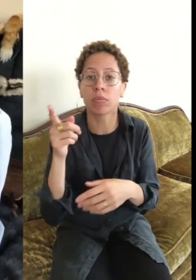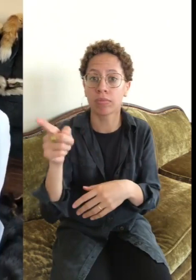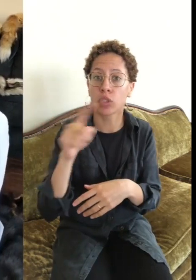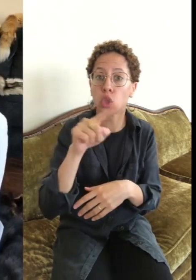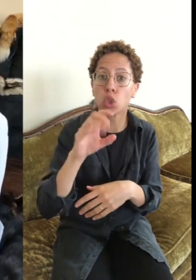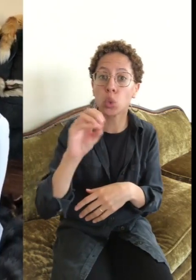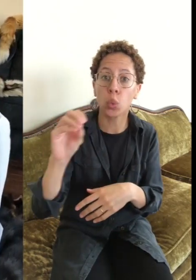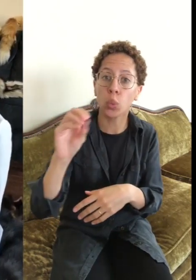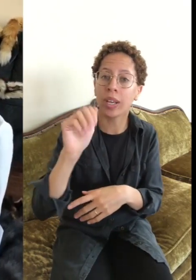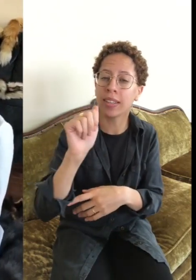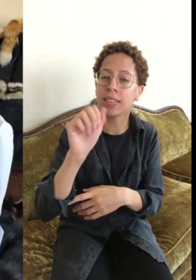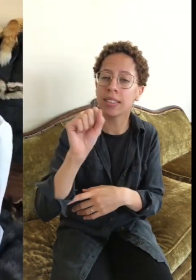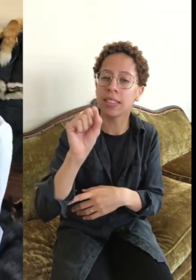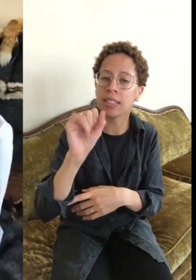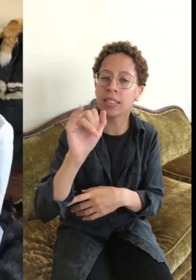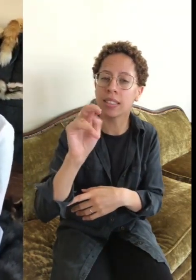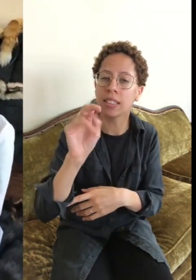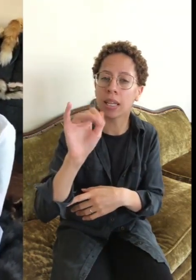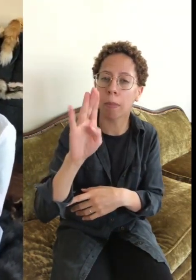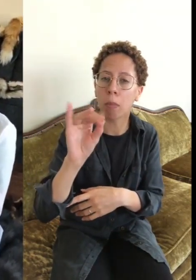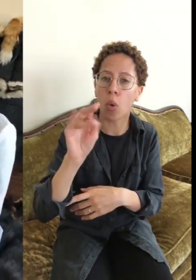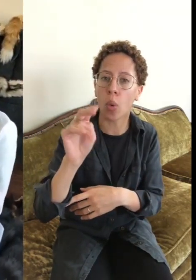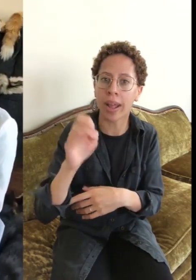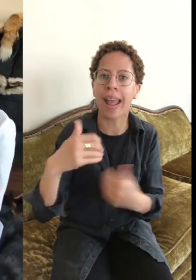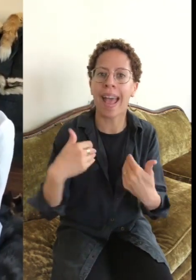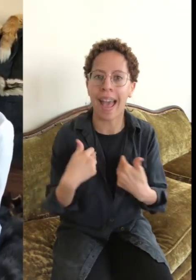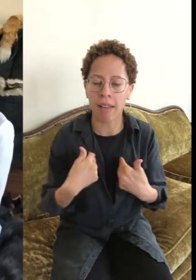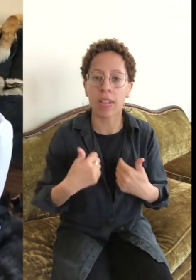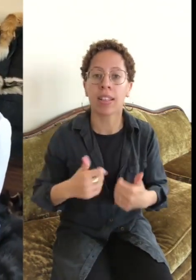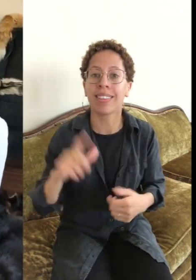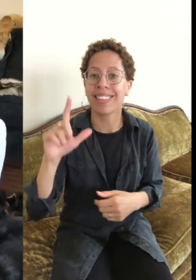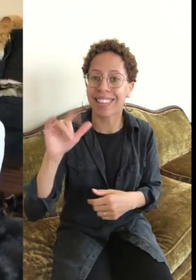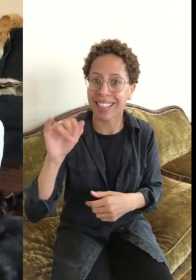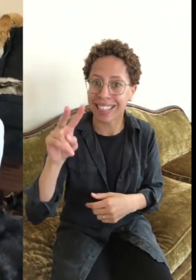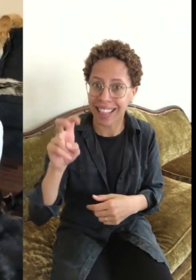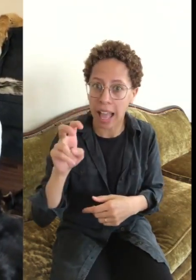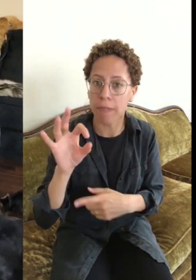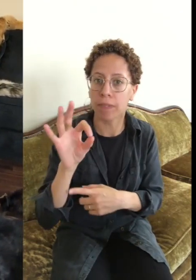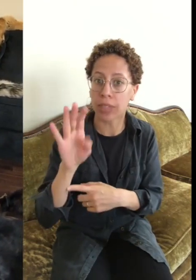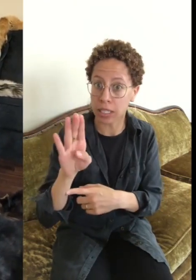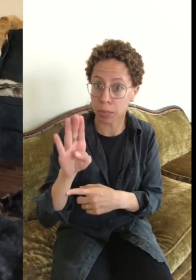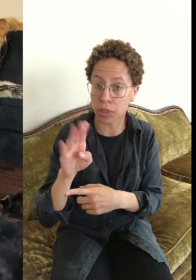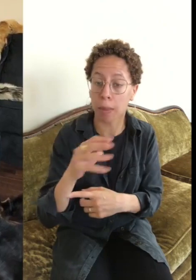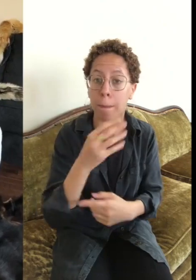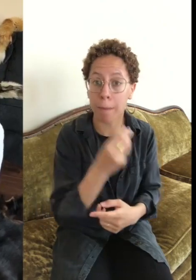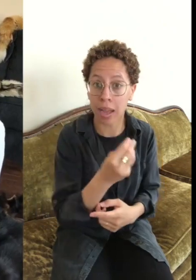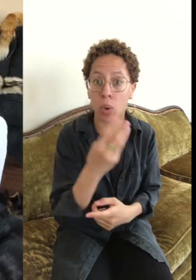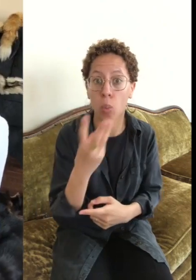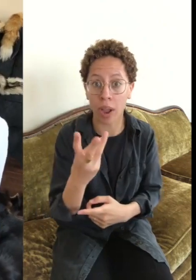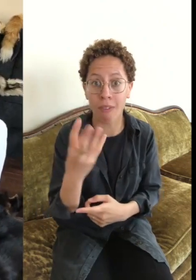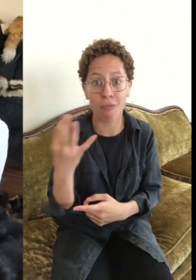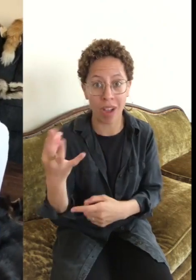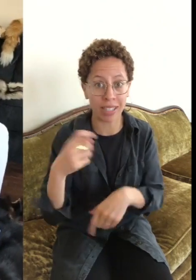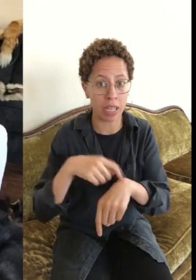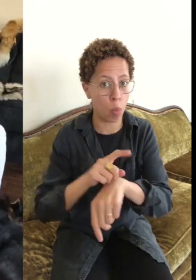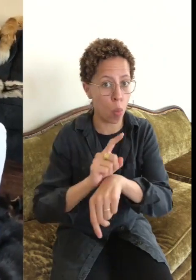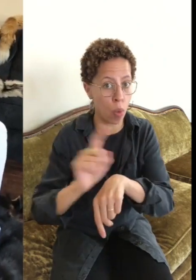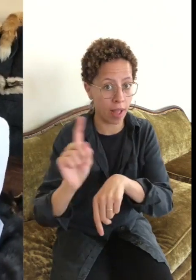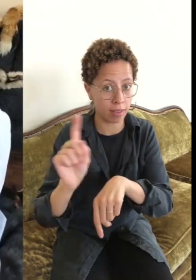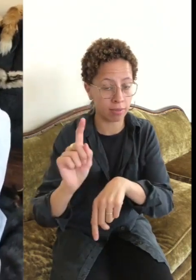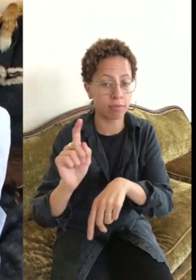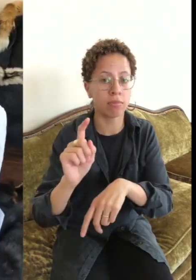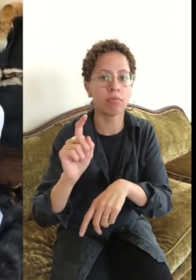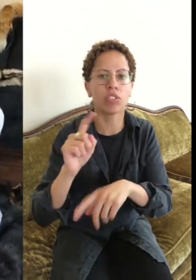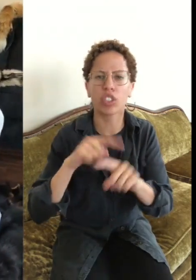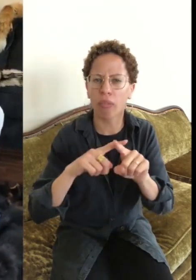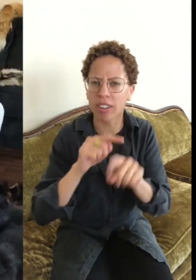Assiniboine Park Zoo has a creature feature live Facebook every Monday, Wednesday, and Friday